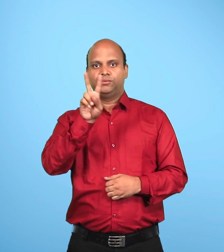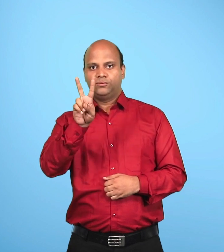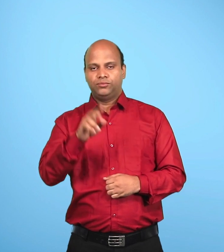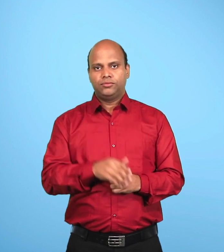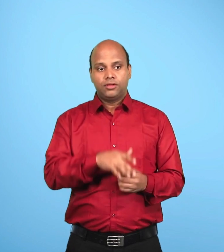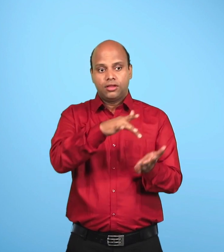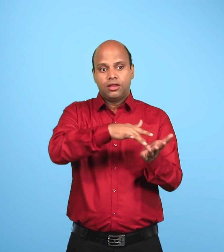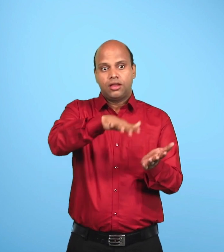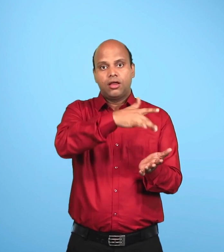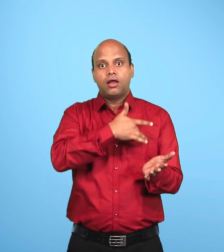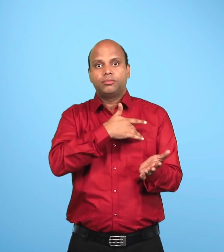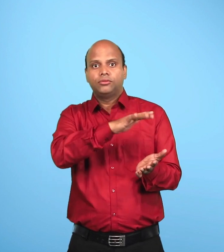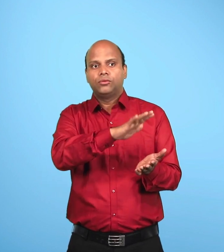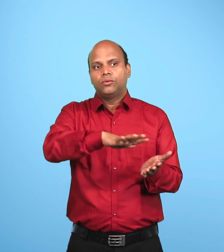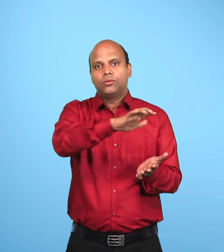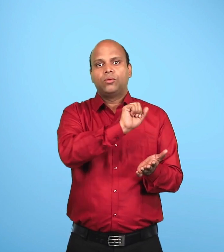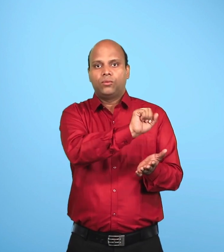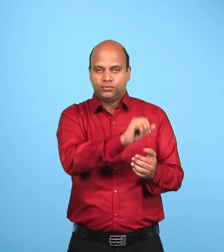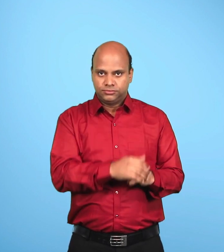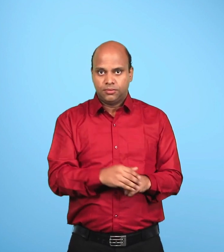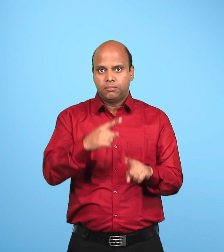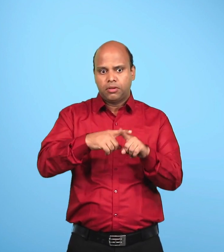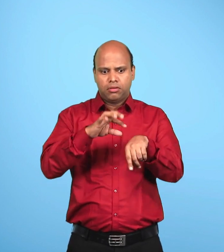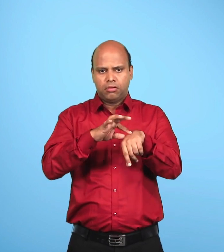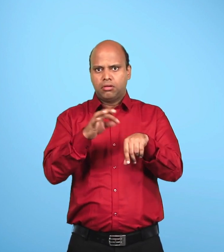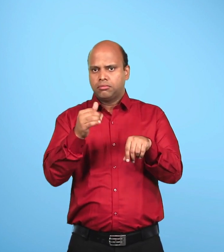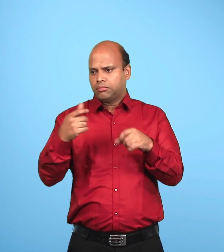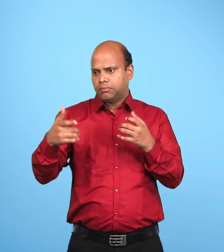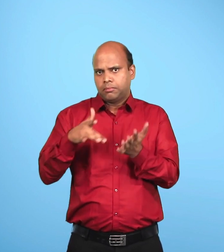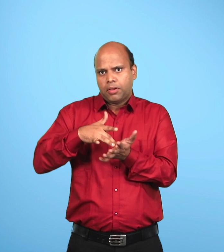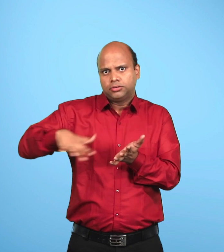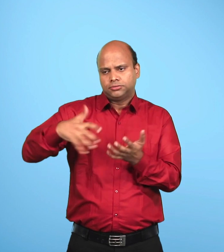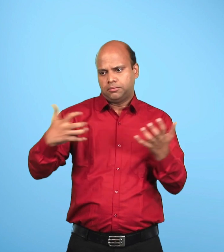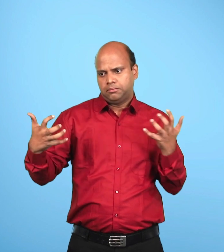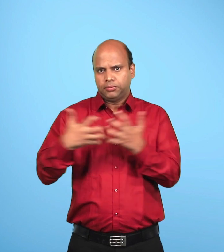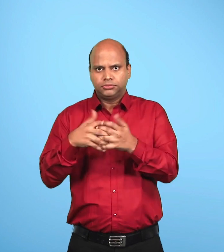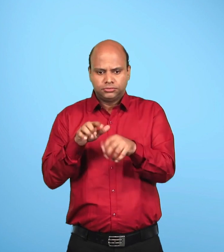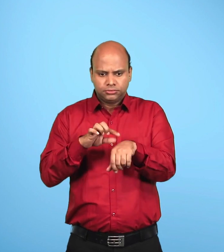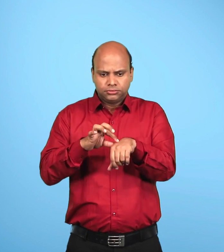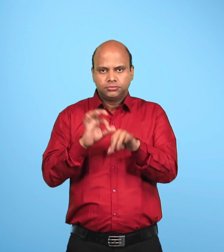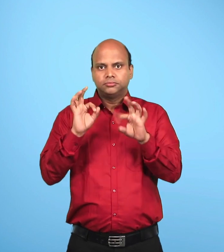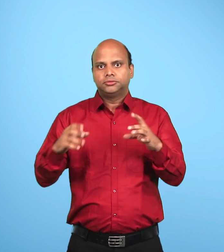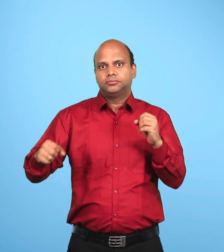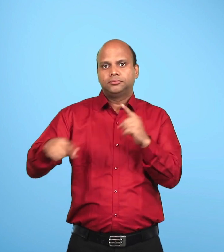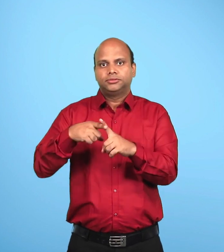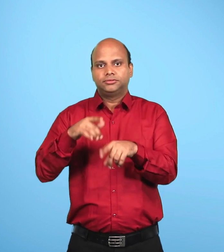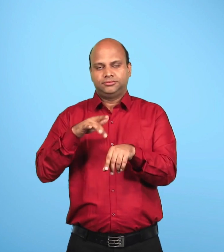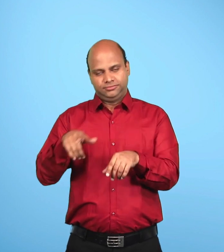9.2. Habitat and adaptation. What do you find from the plants and animals listed in Activity